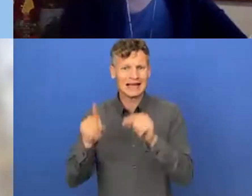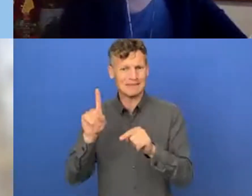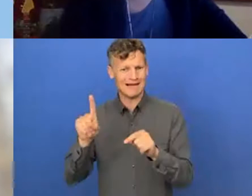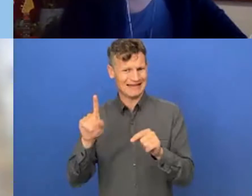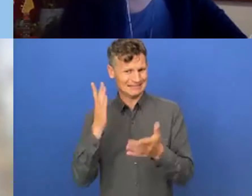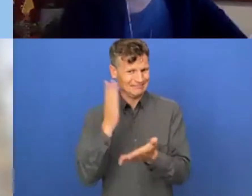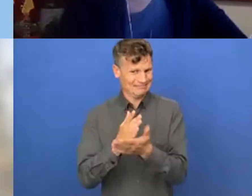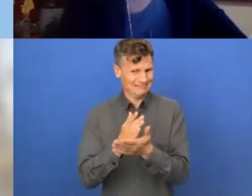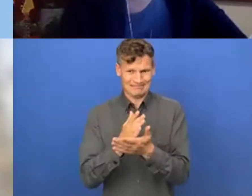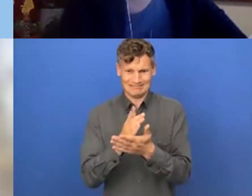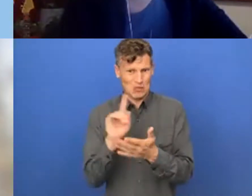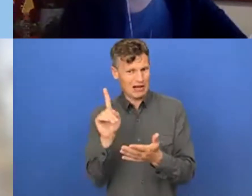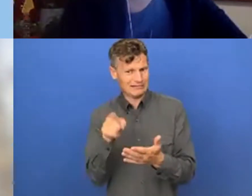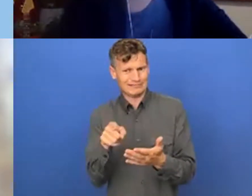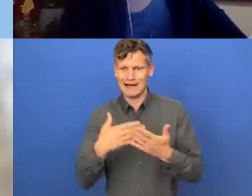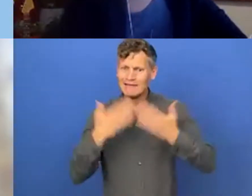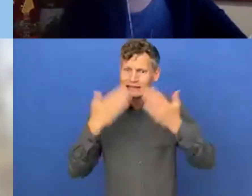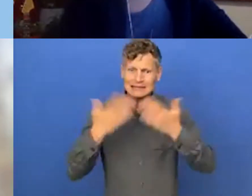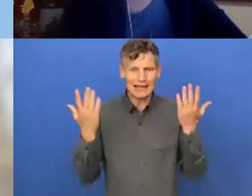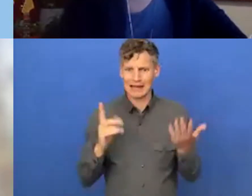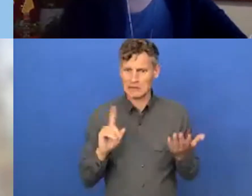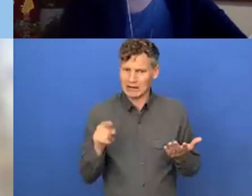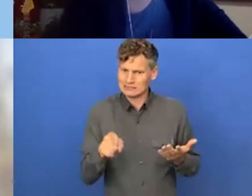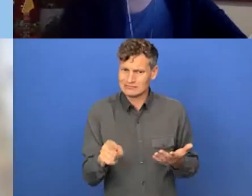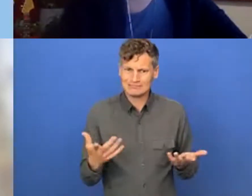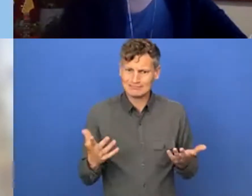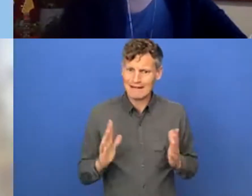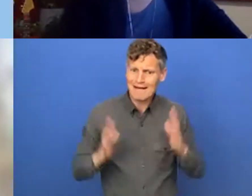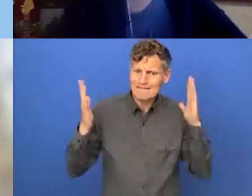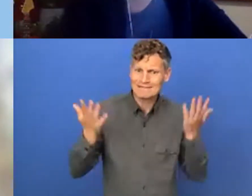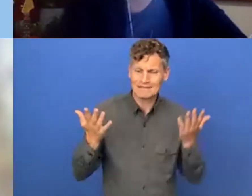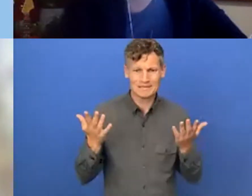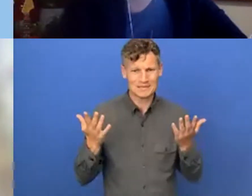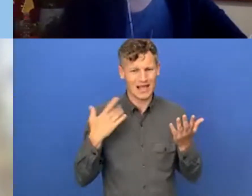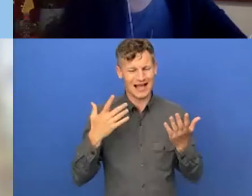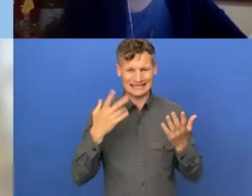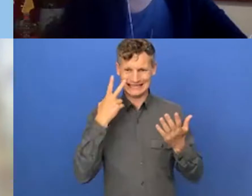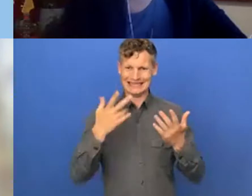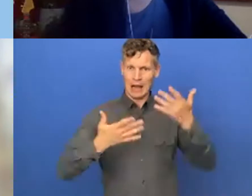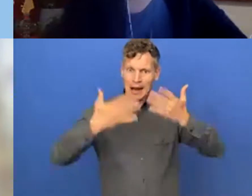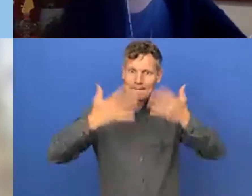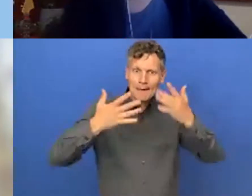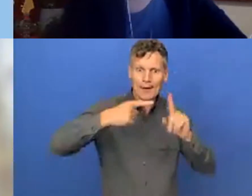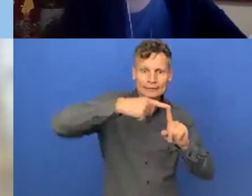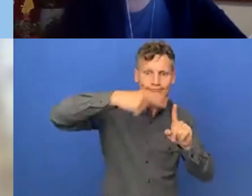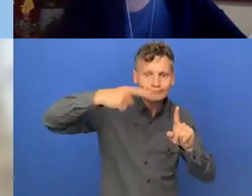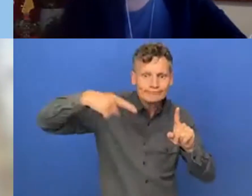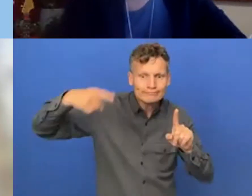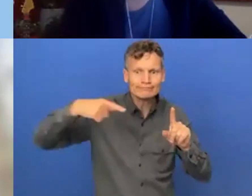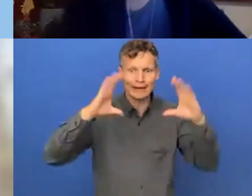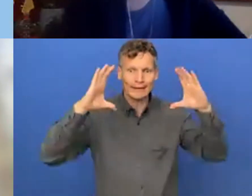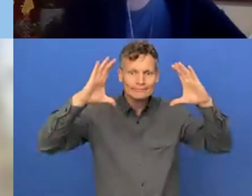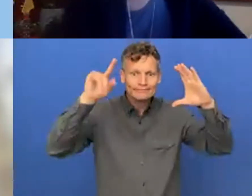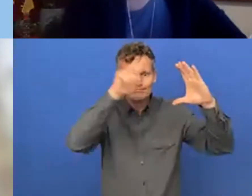been said that every statistic has a person, a story behind it. So these data complement